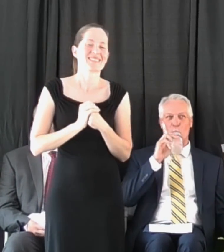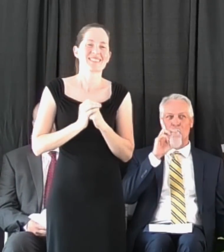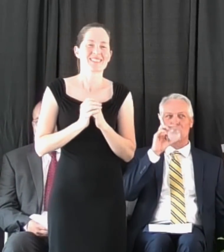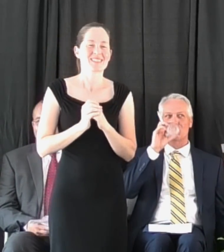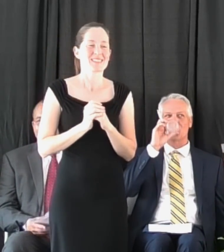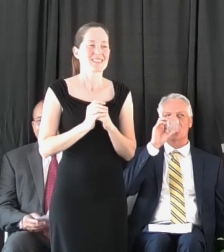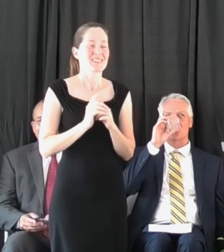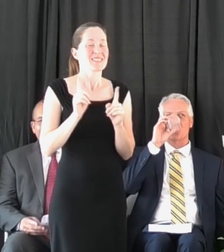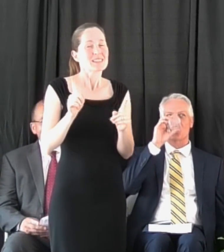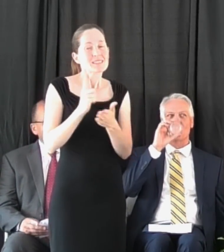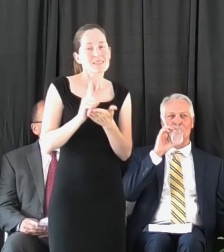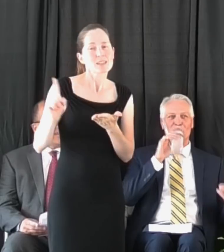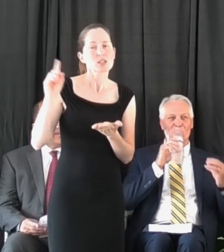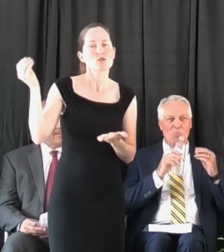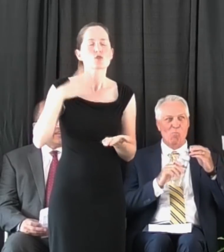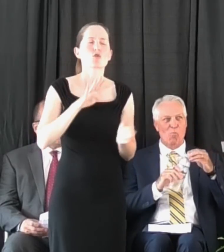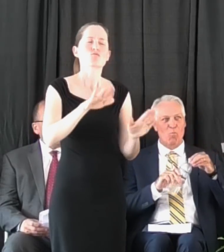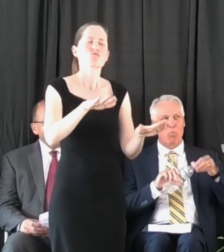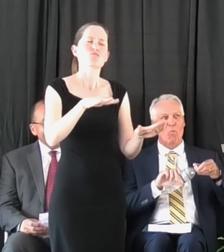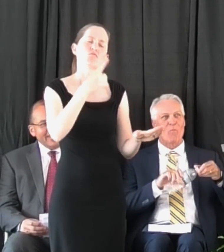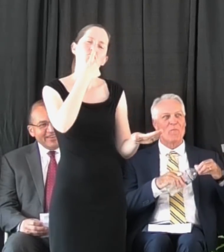Last week he said it could be 3.